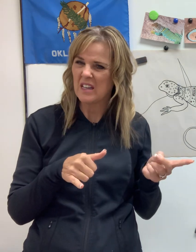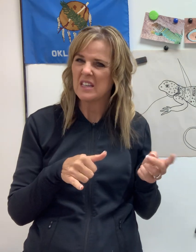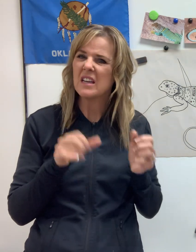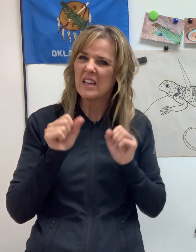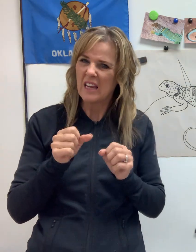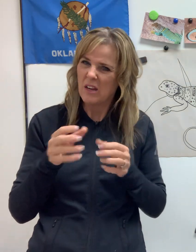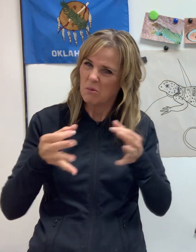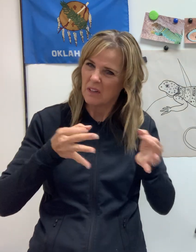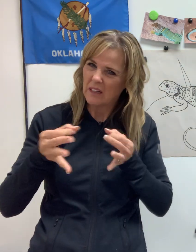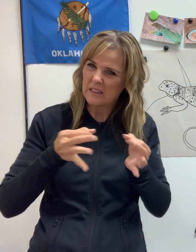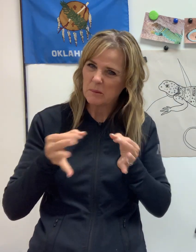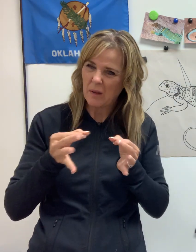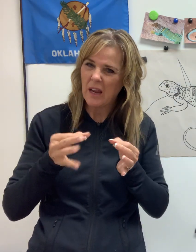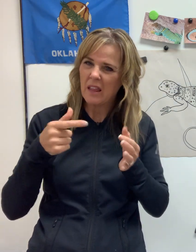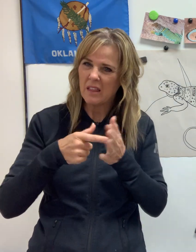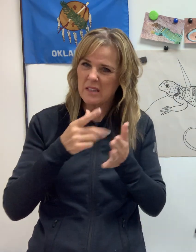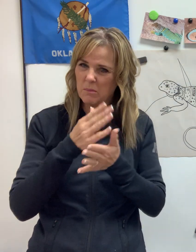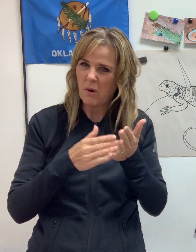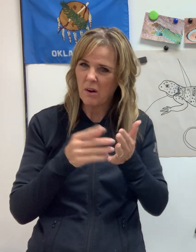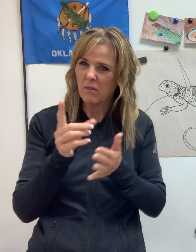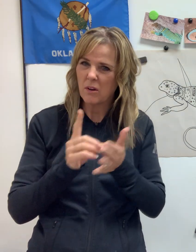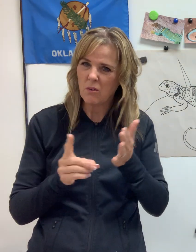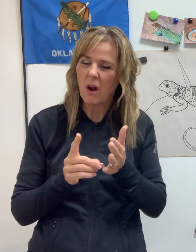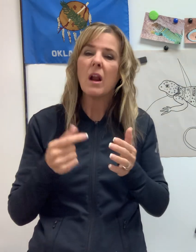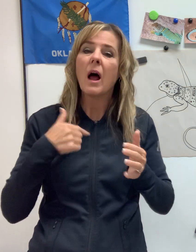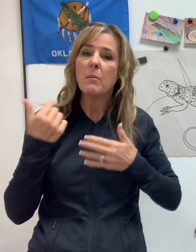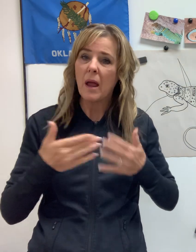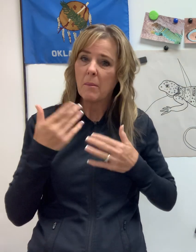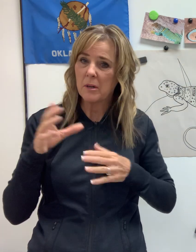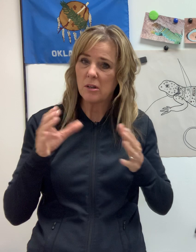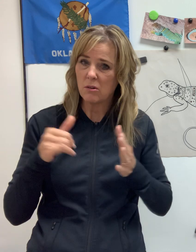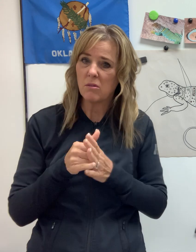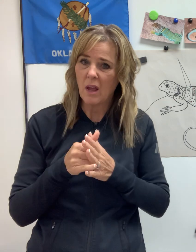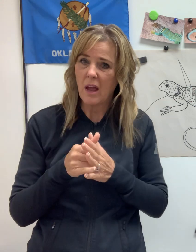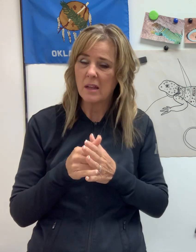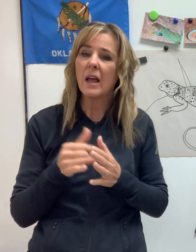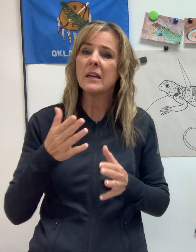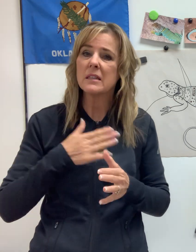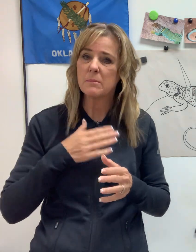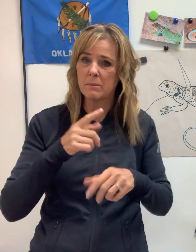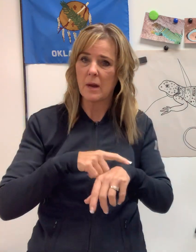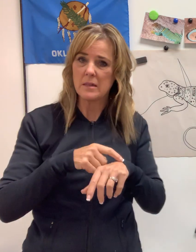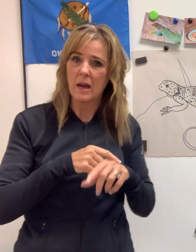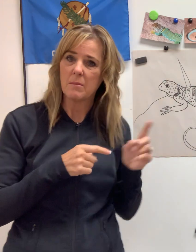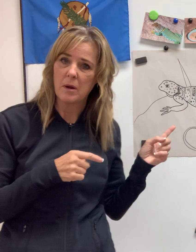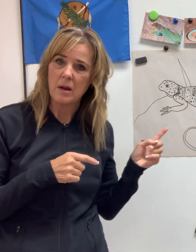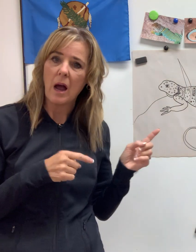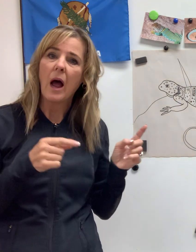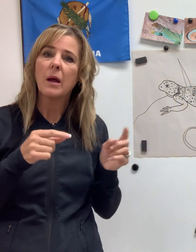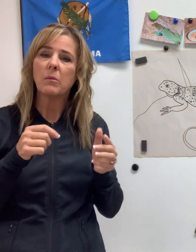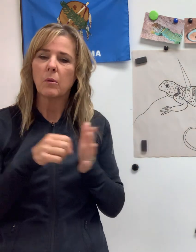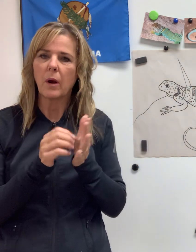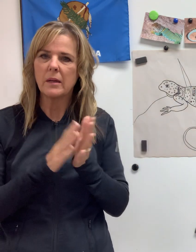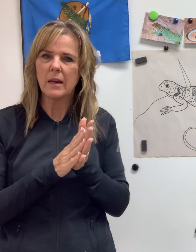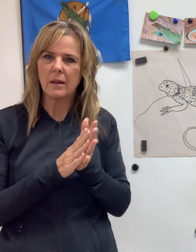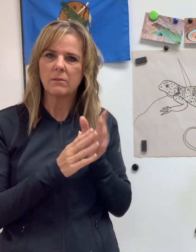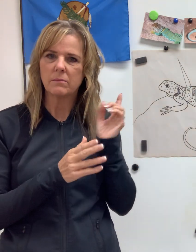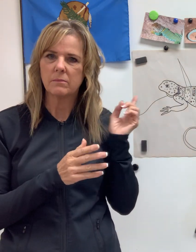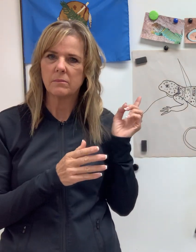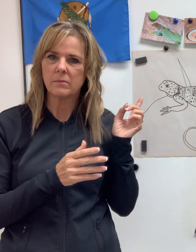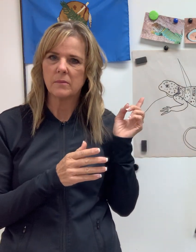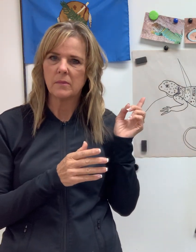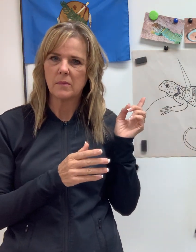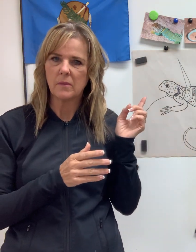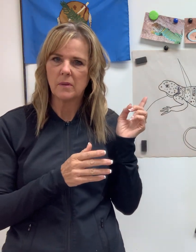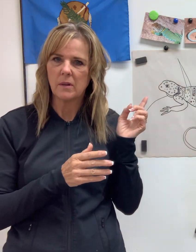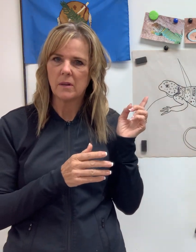me through this part of the drawing? I am happy to do so. So that is my time. And I will write down, let's see,